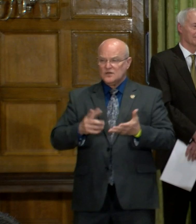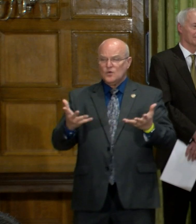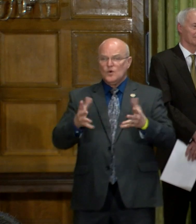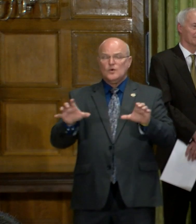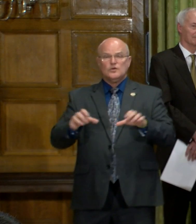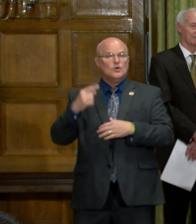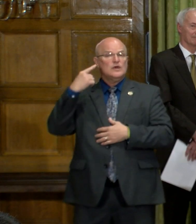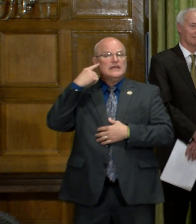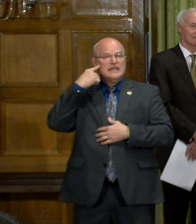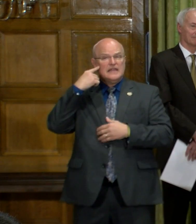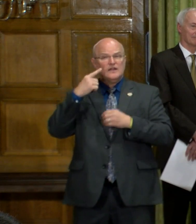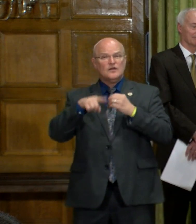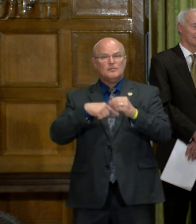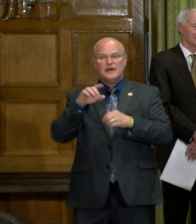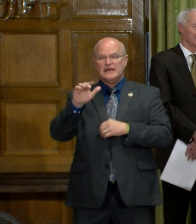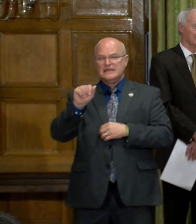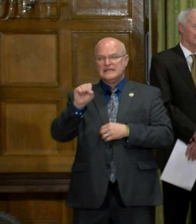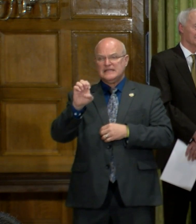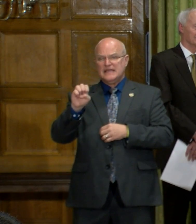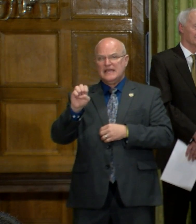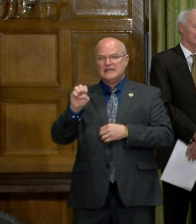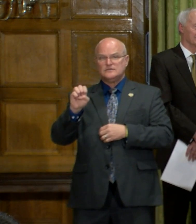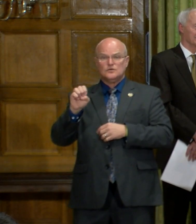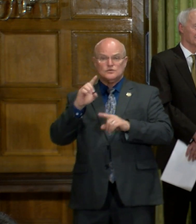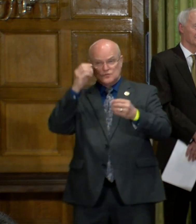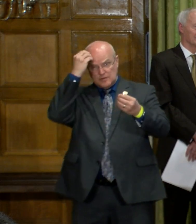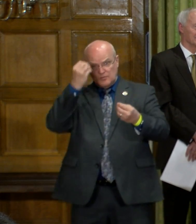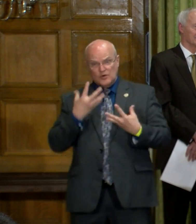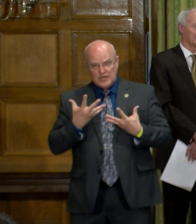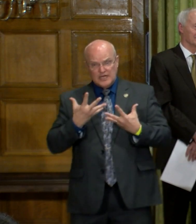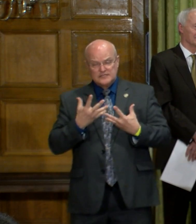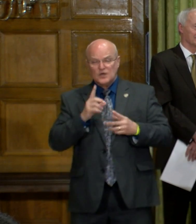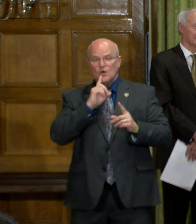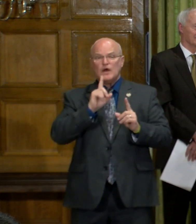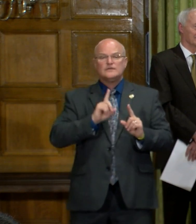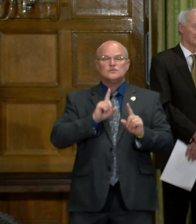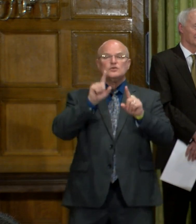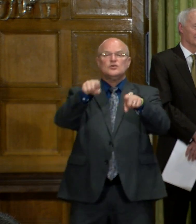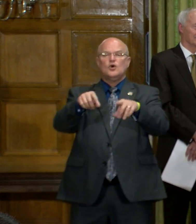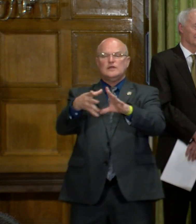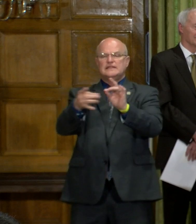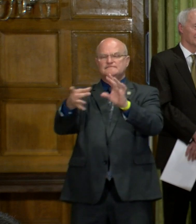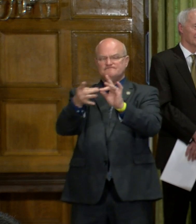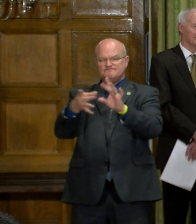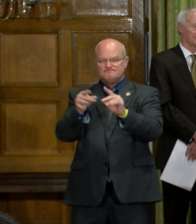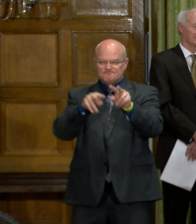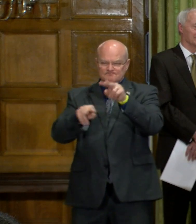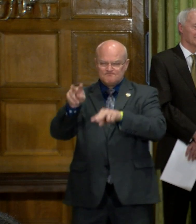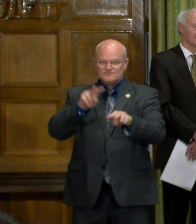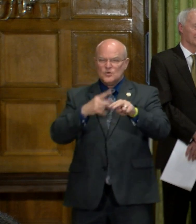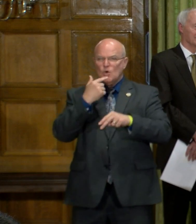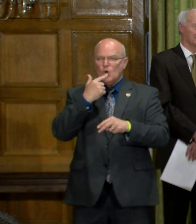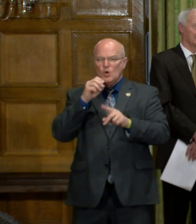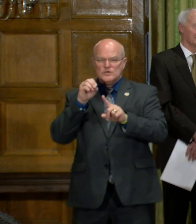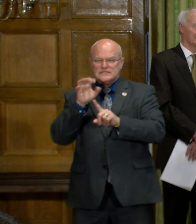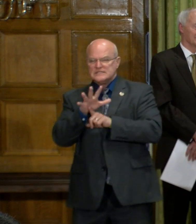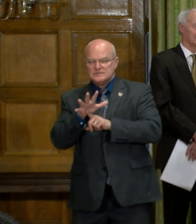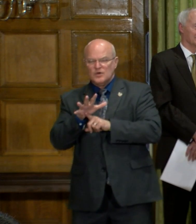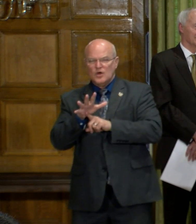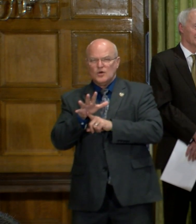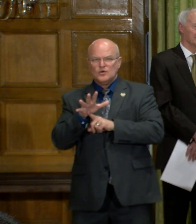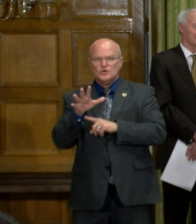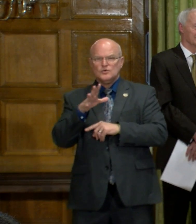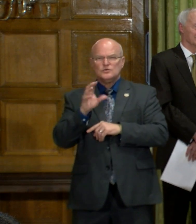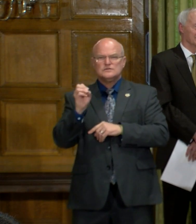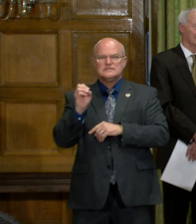we do when we hear about a case or when one's reported to us, we'll actually go and get the details, and we'll see who was exposed